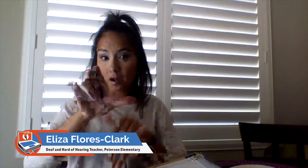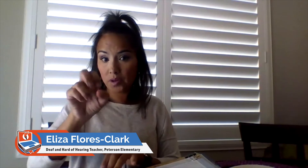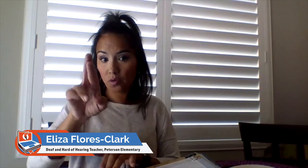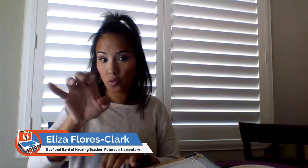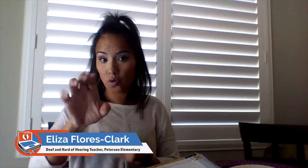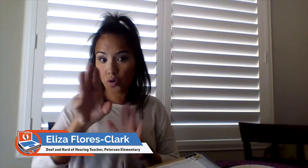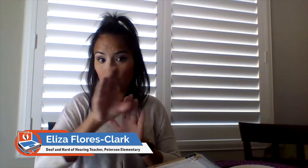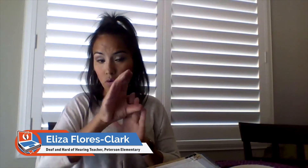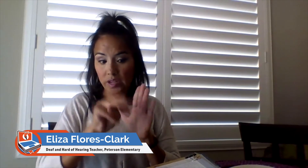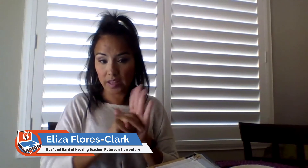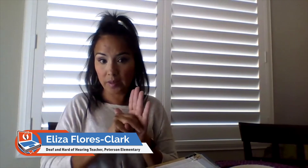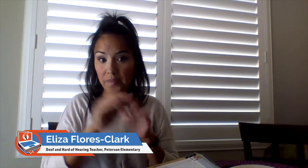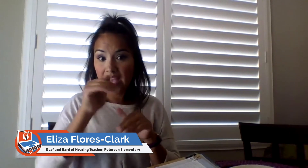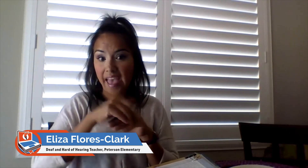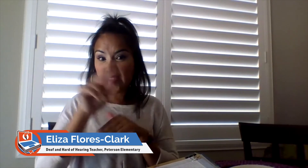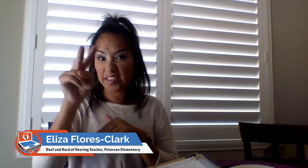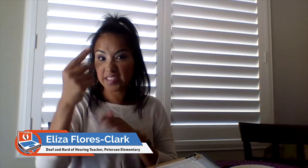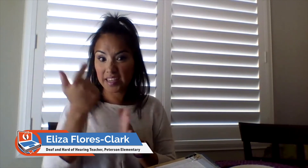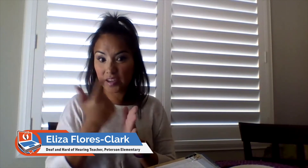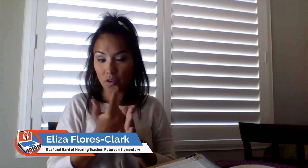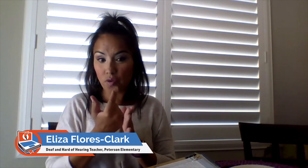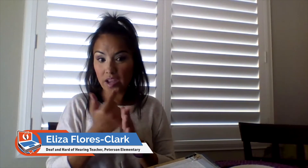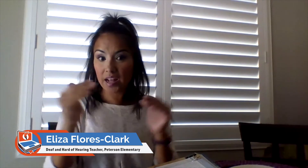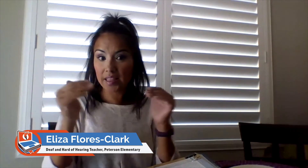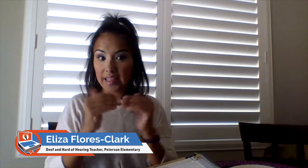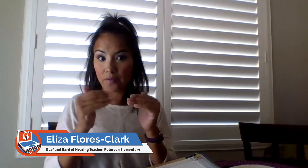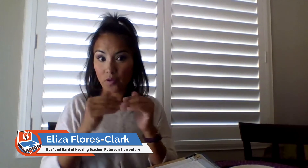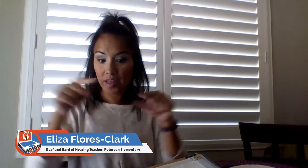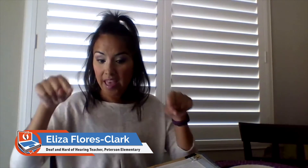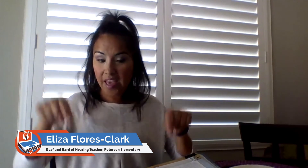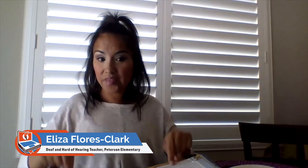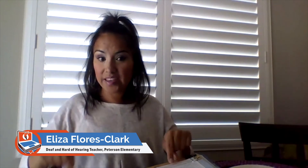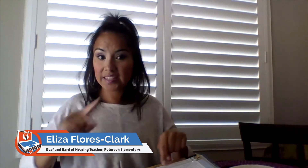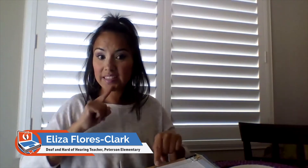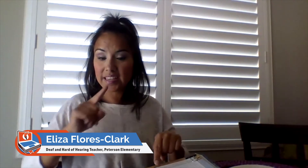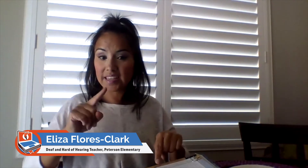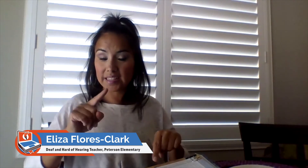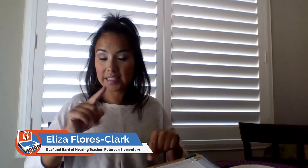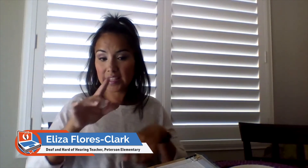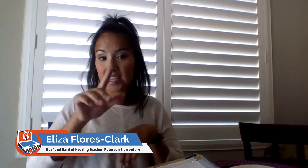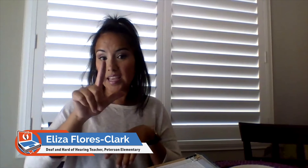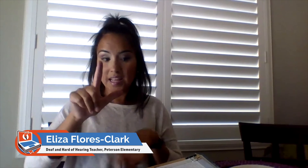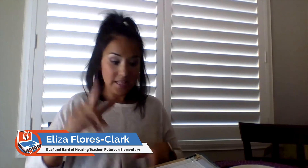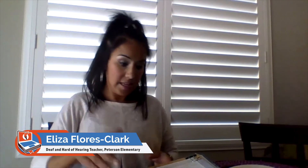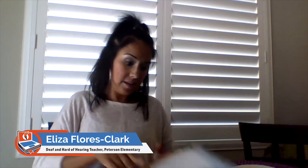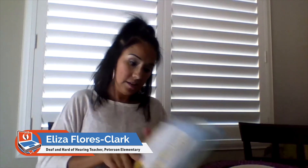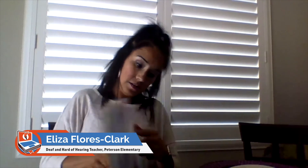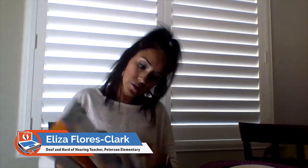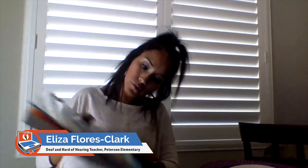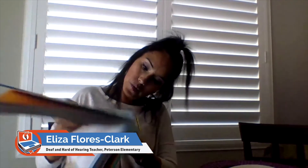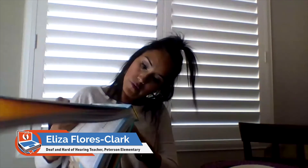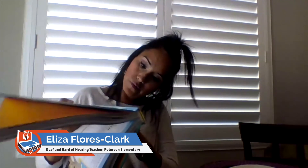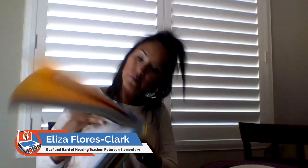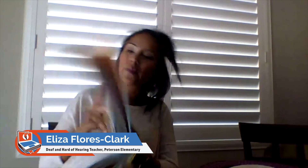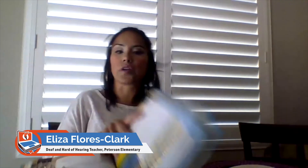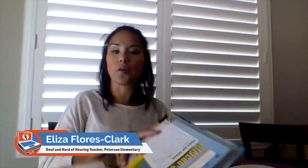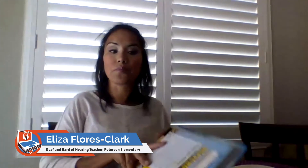Common Core curriculum at the second grade level. The Oh, there we go.